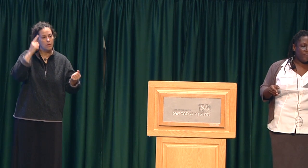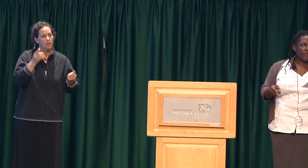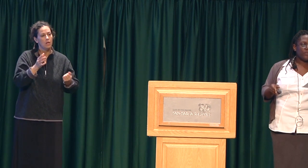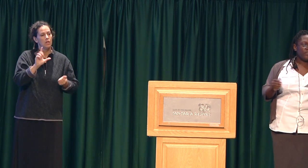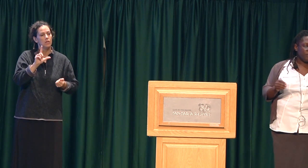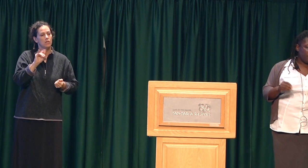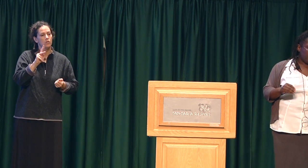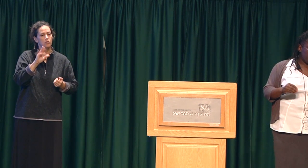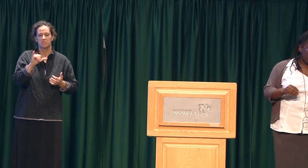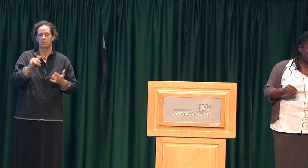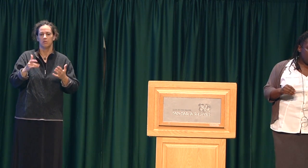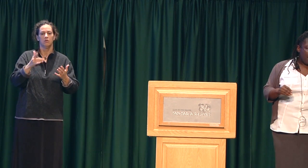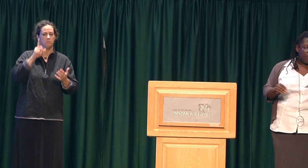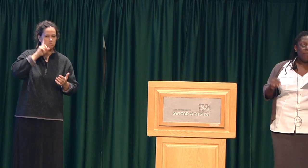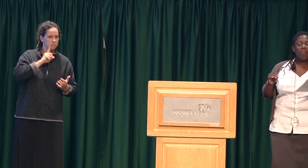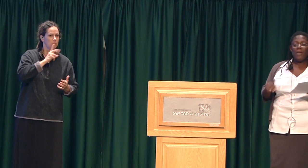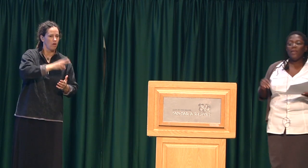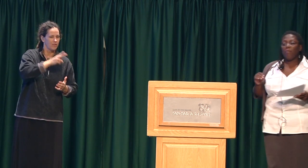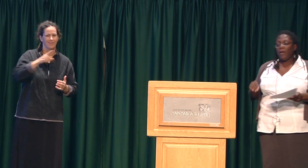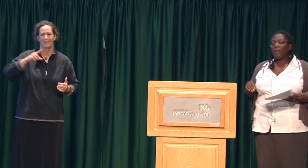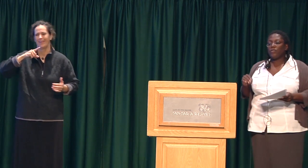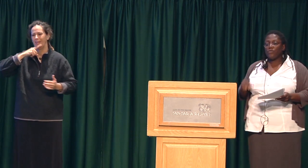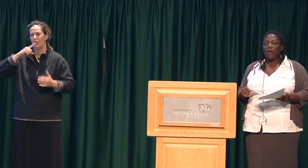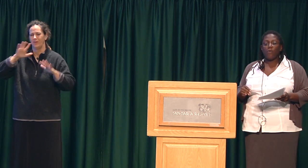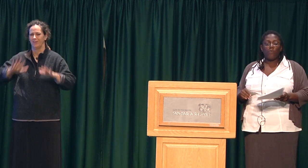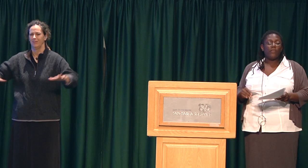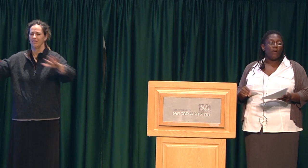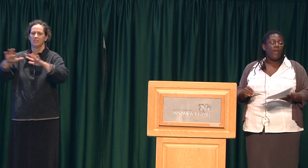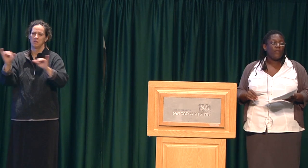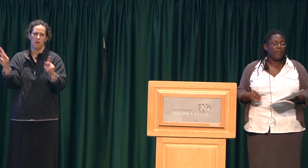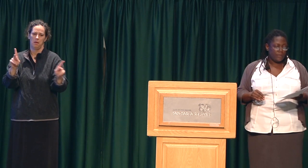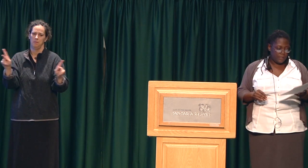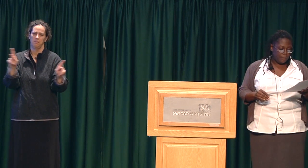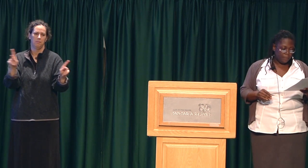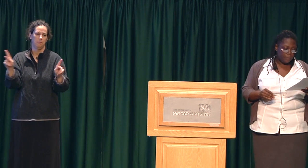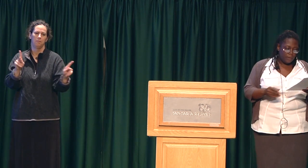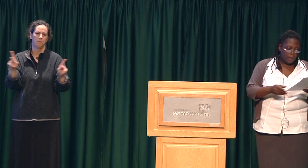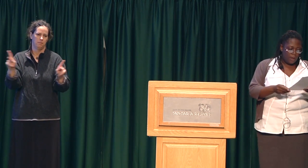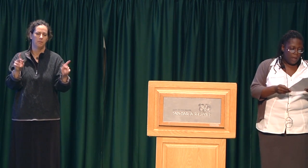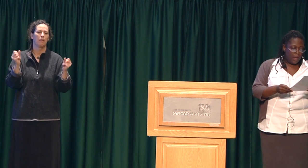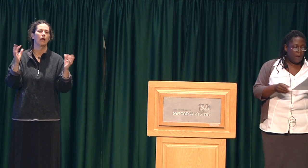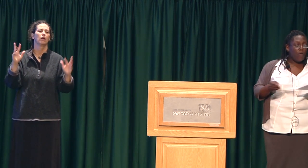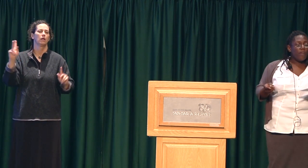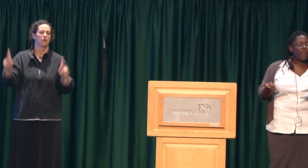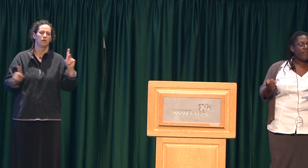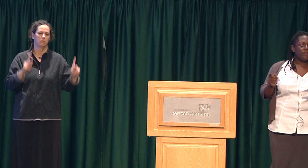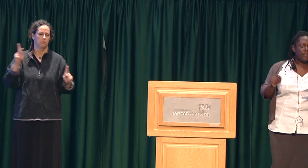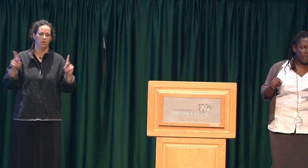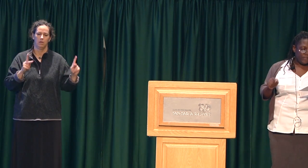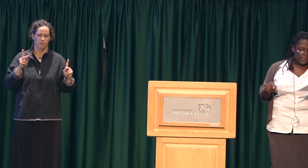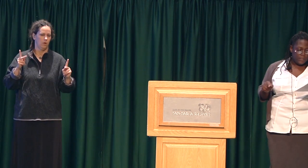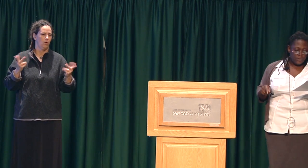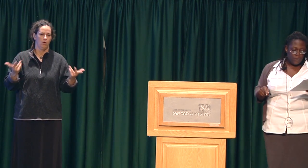hearing individuals in some unique ways, but many Americans struggle with low health literacy. And according to